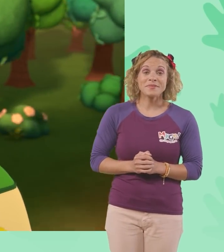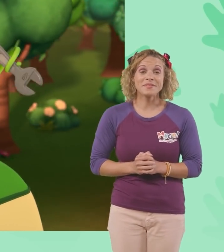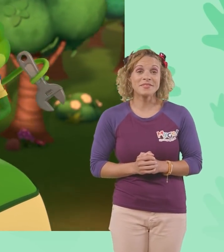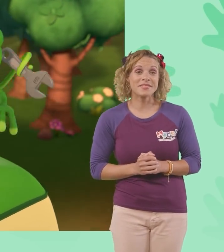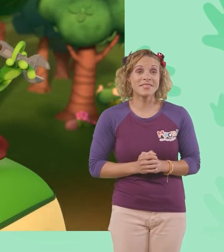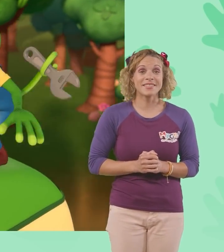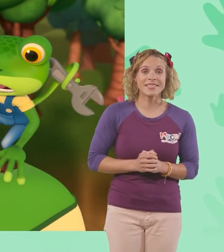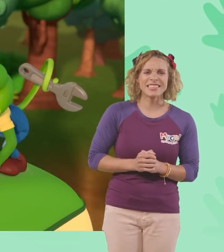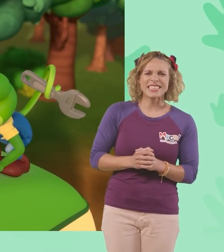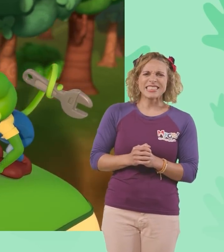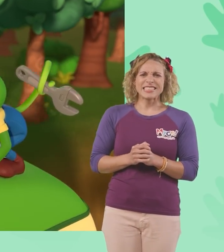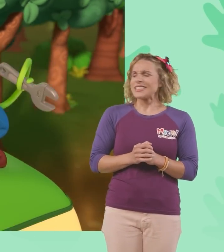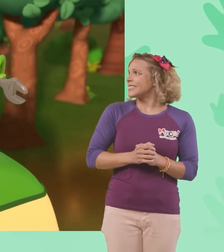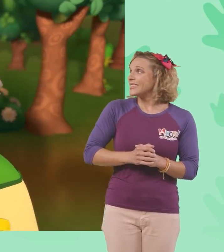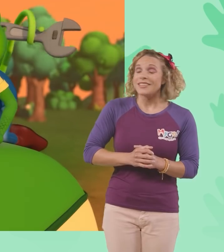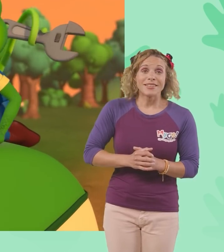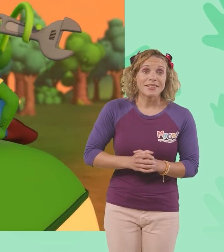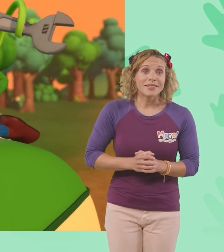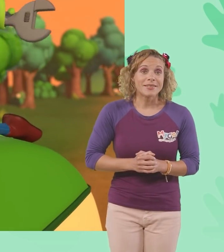Hey! Oh!